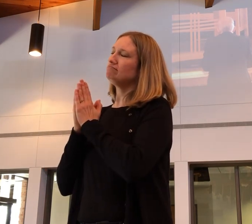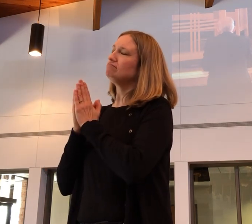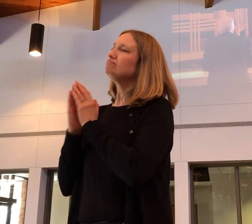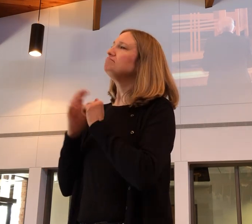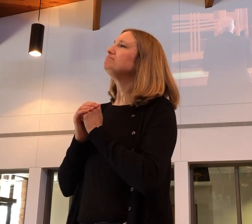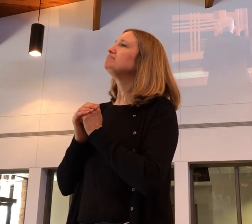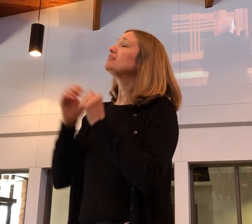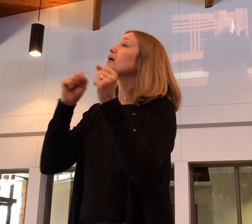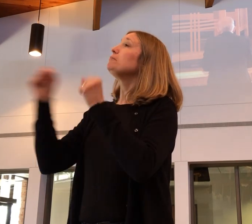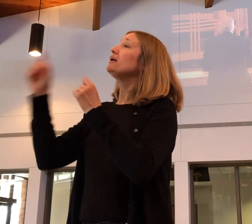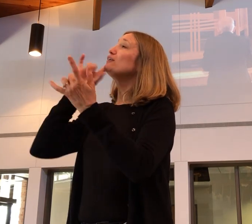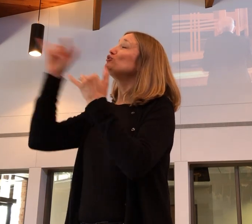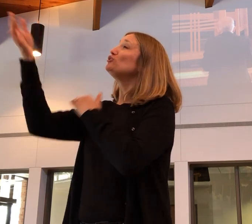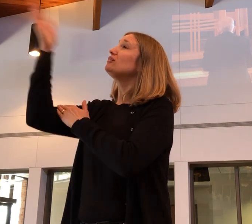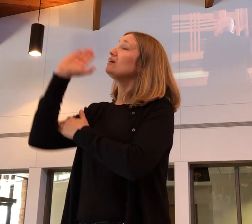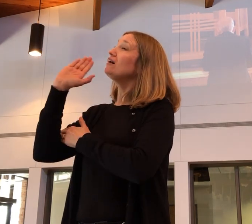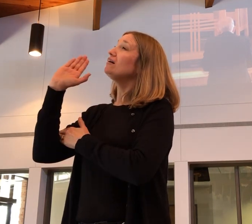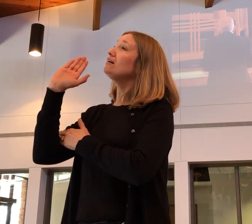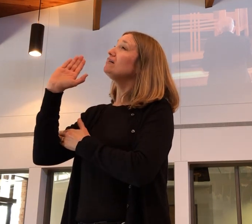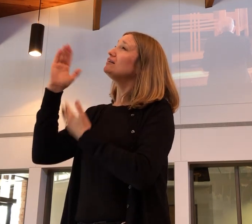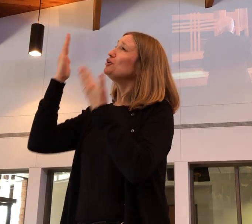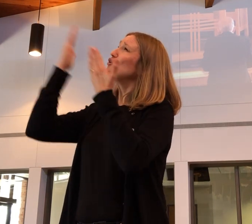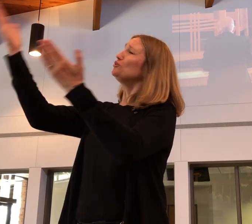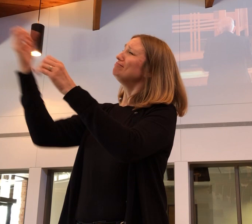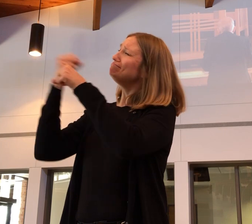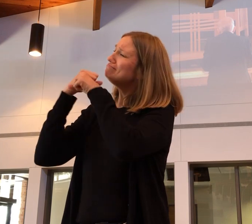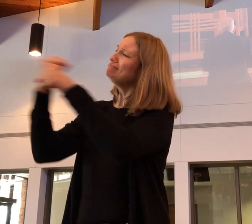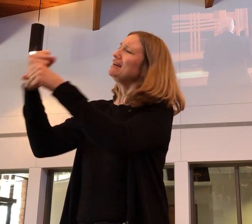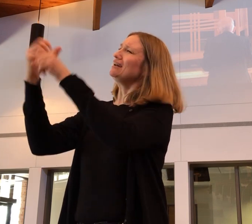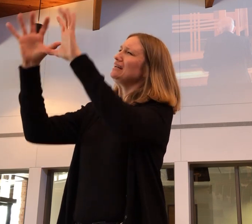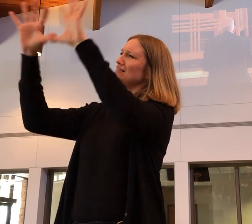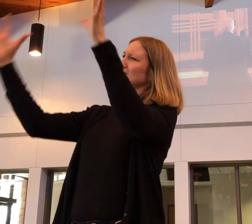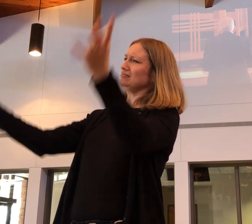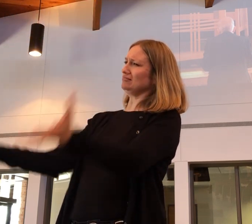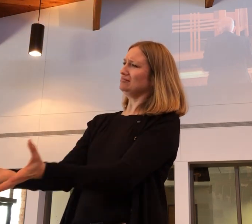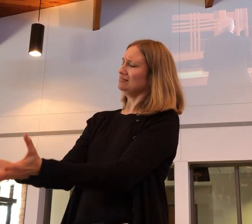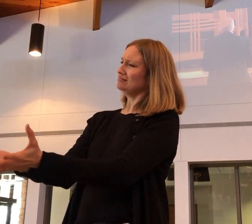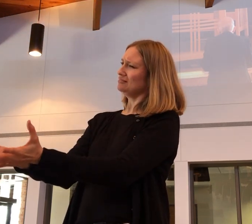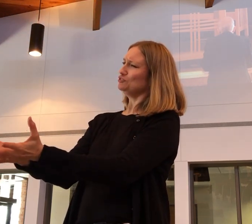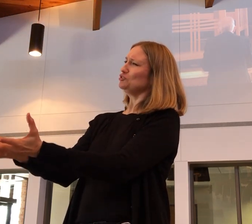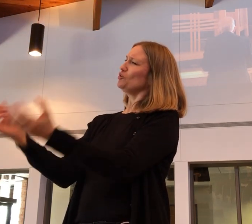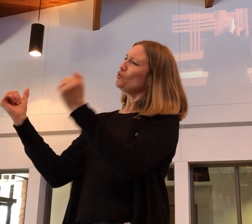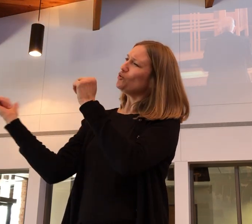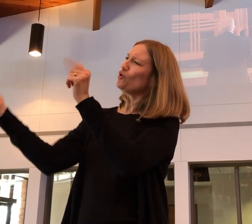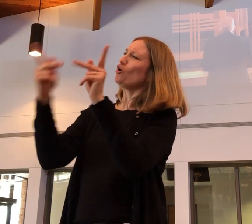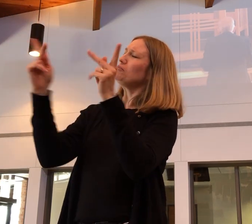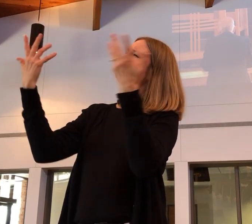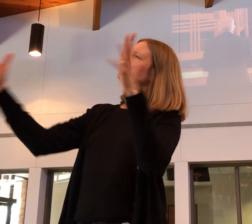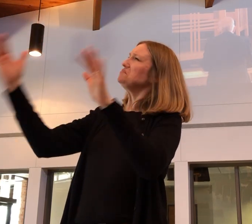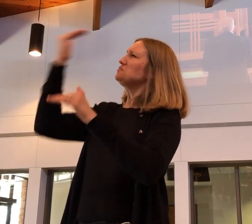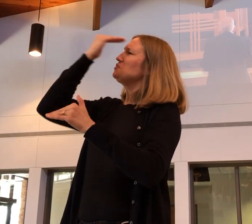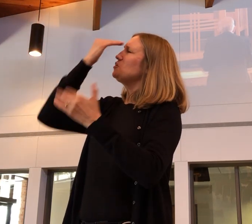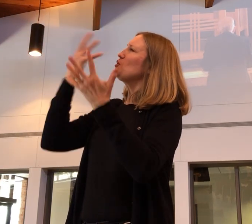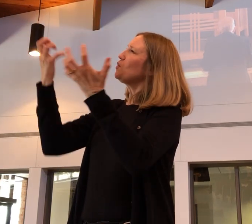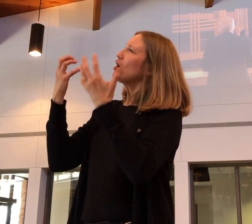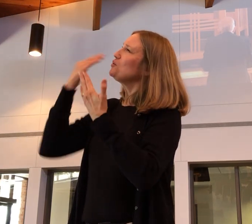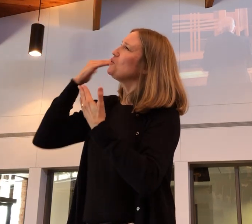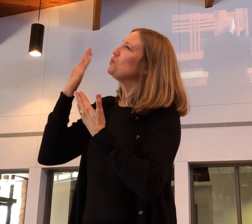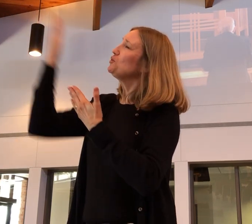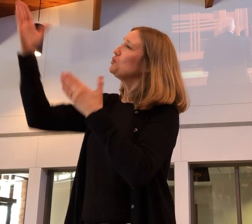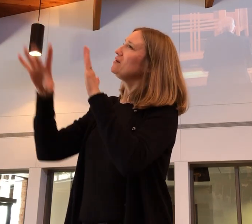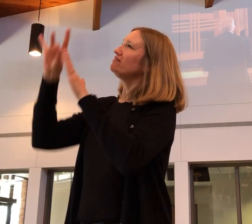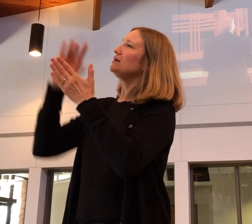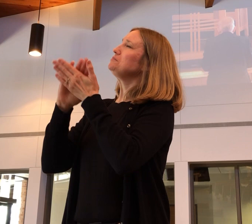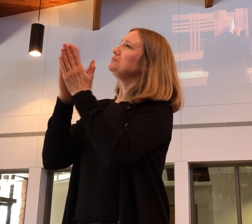Almighty and eternal God, you created humanity so that all may long to know you and find peace in